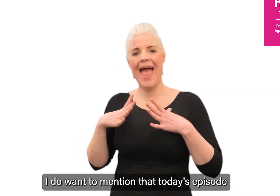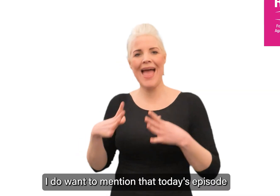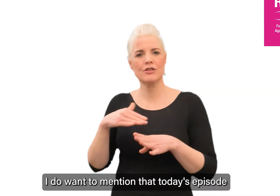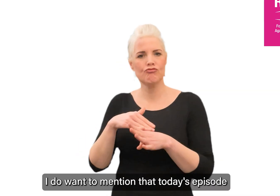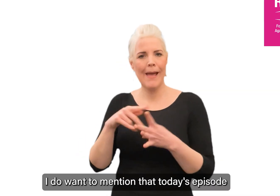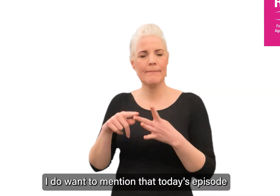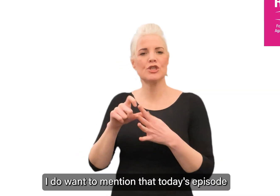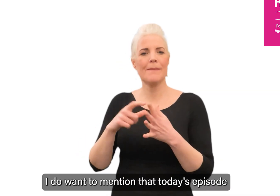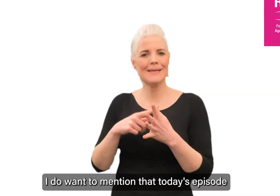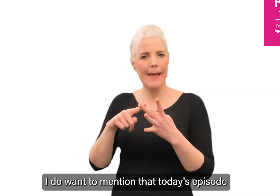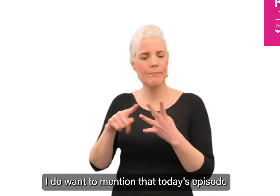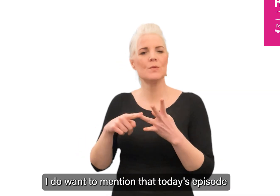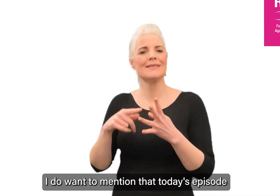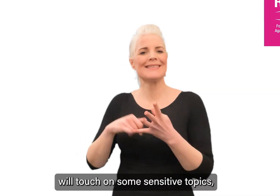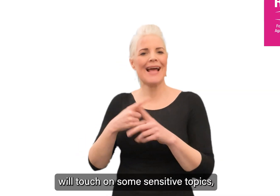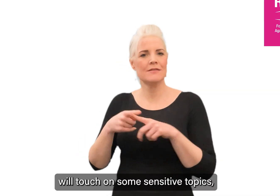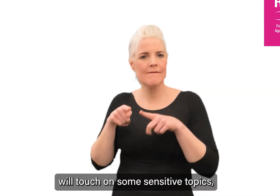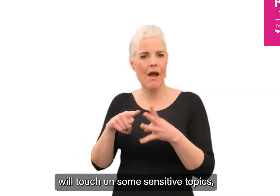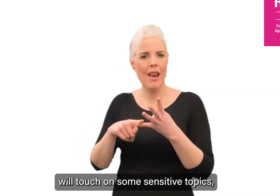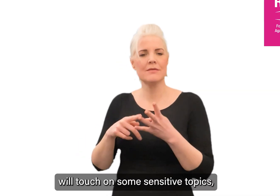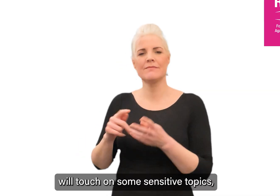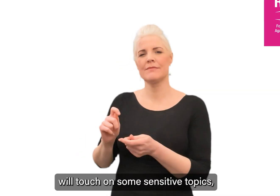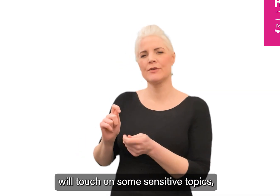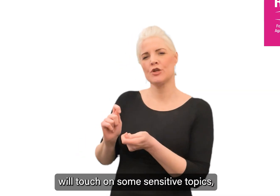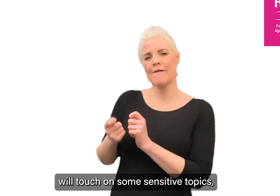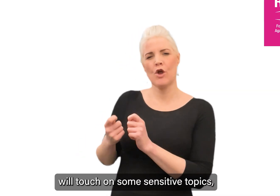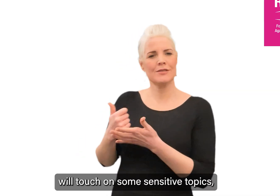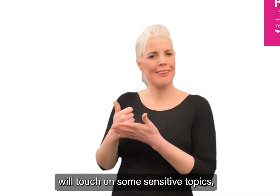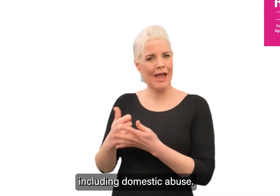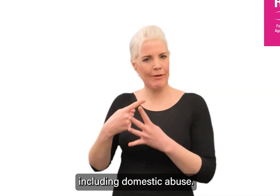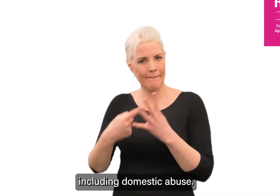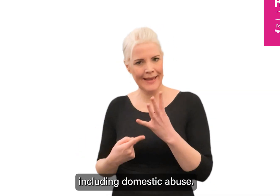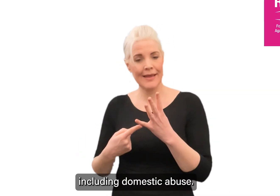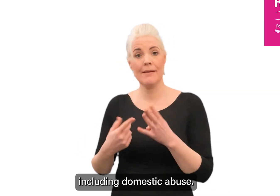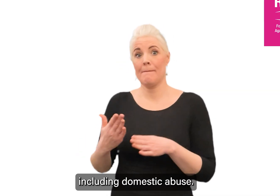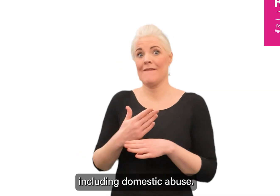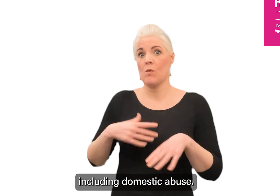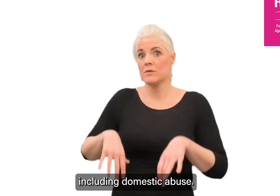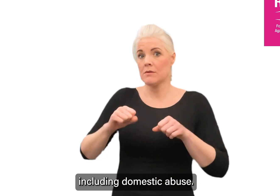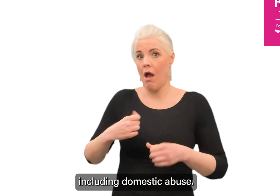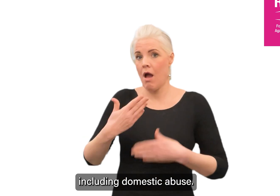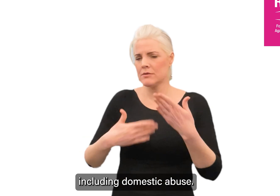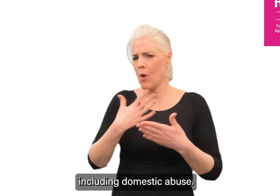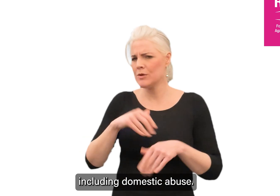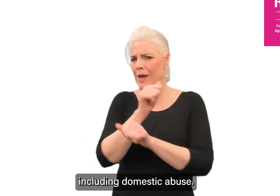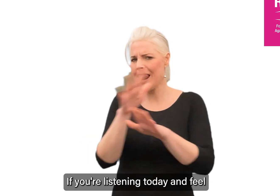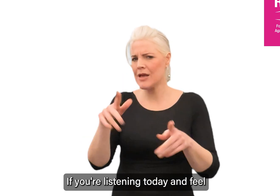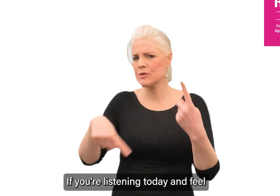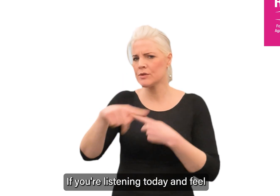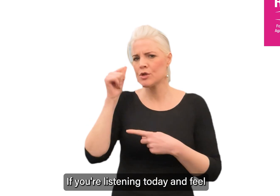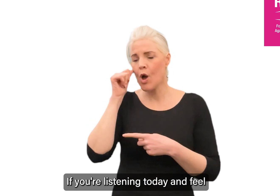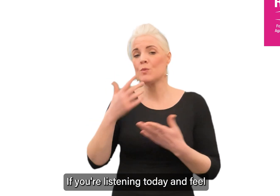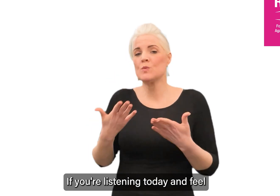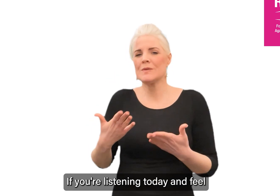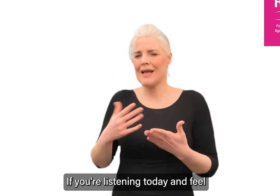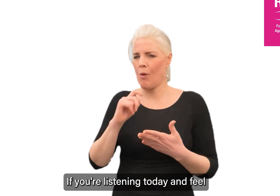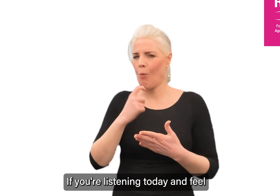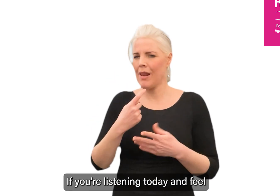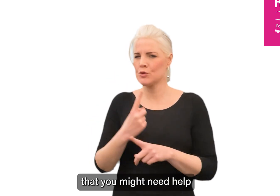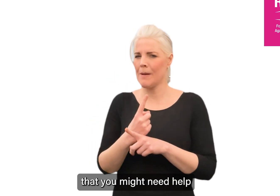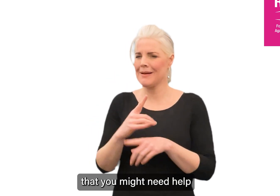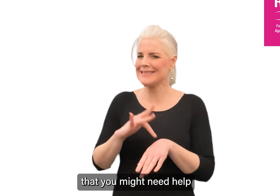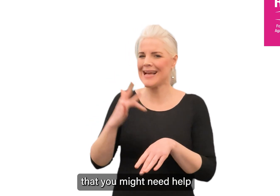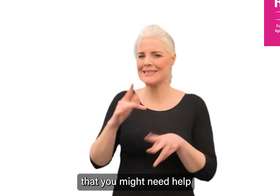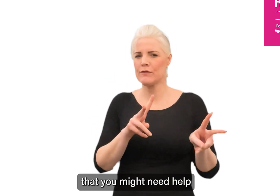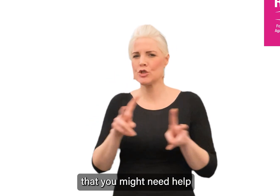do want to mention that today's episode will touch on some sensitive topics, including domestic abuse. If you're listening today and